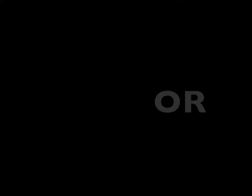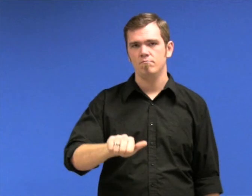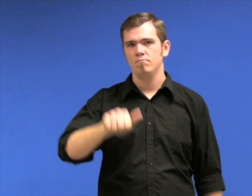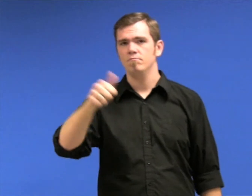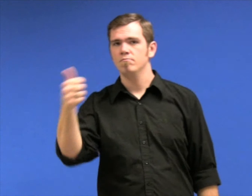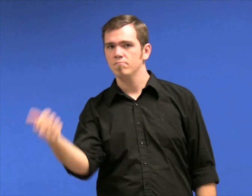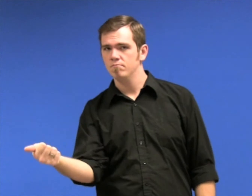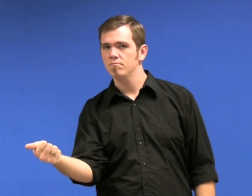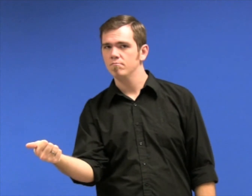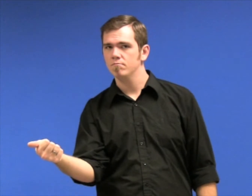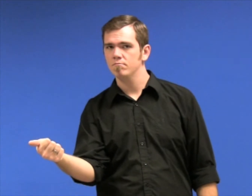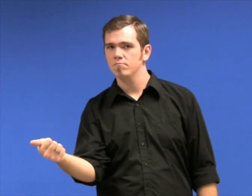step.